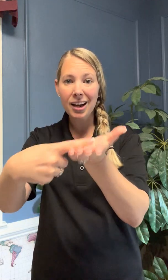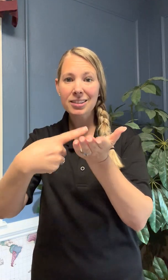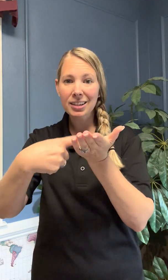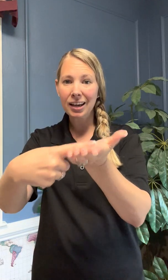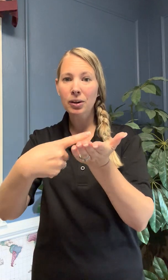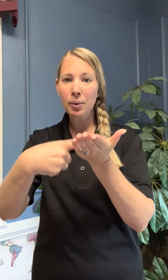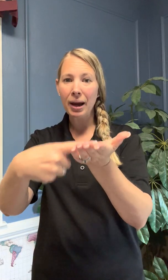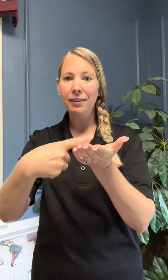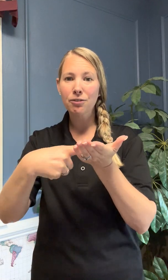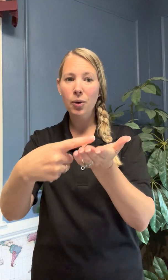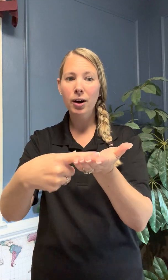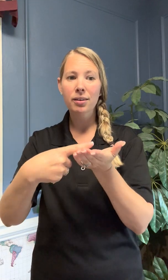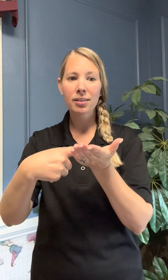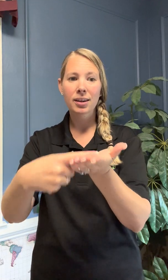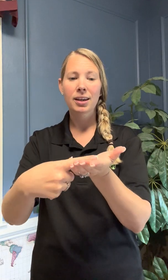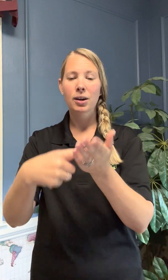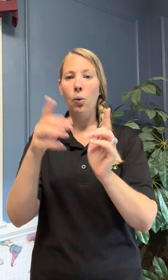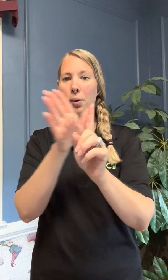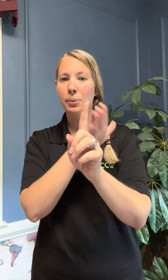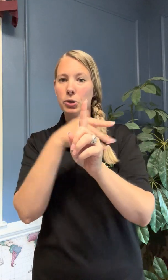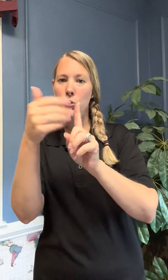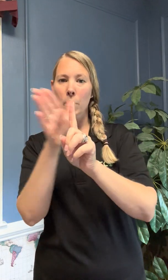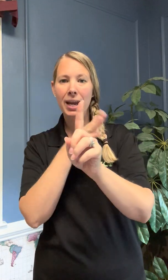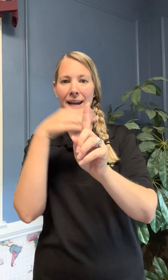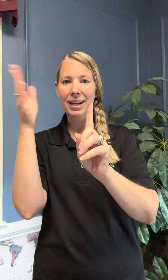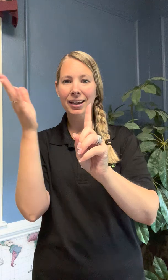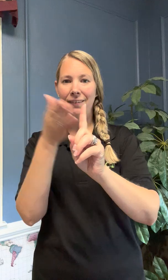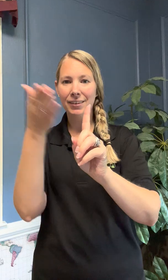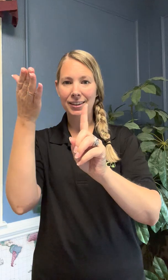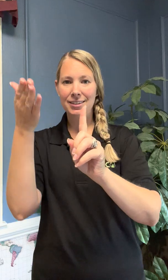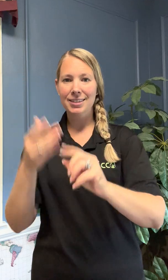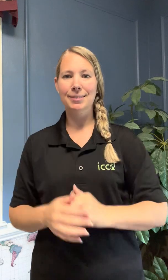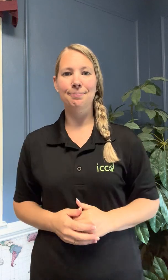discuss, kind of going back and forth, or persuade and convince.